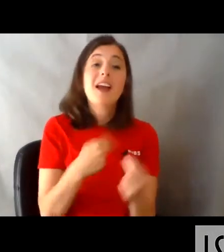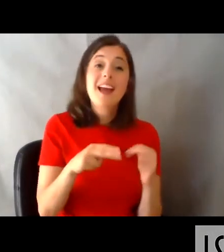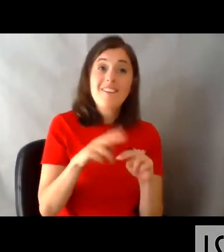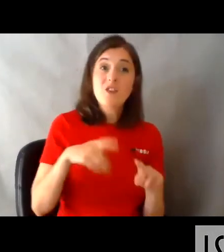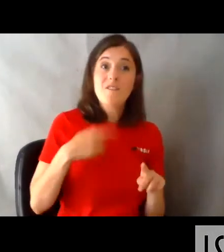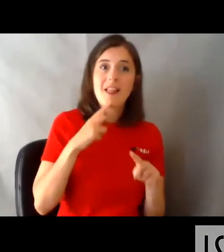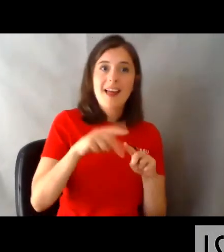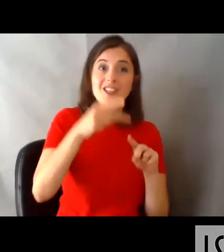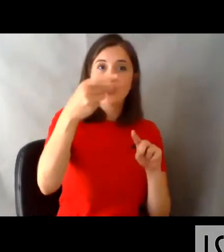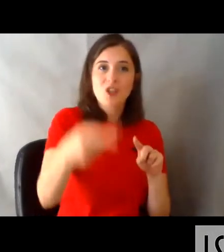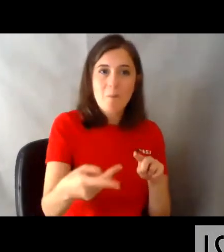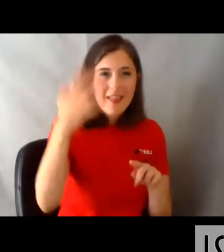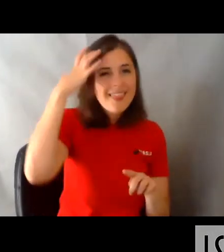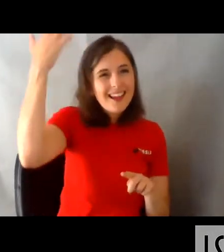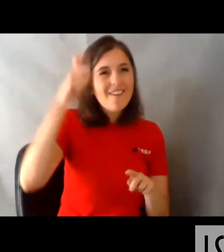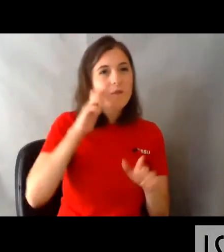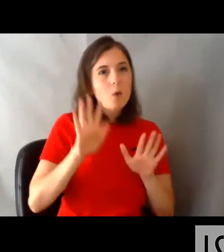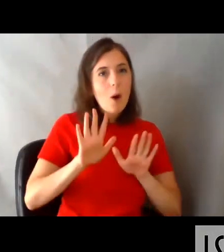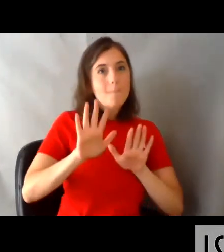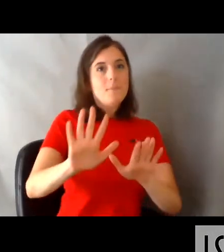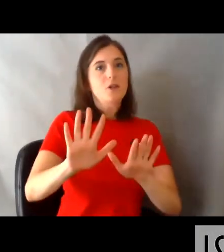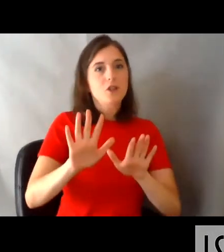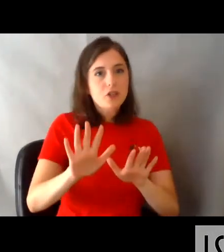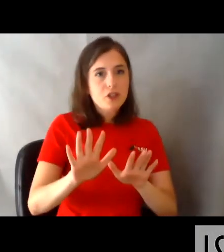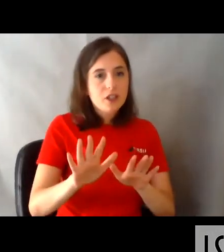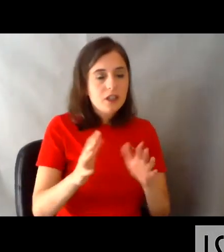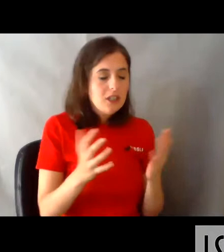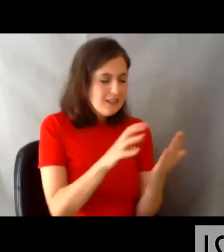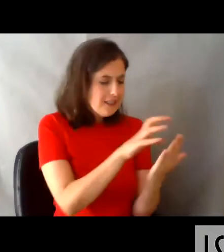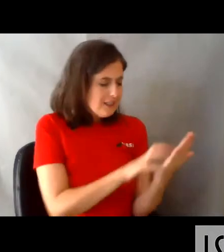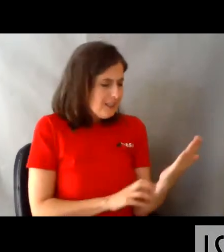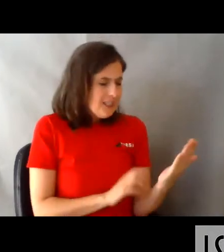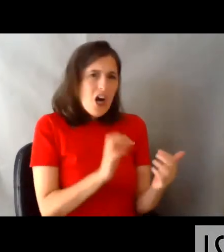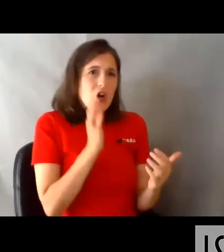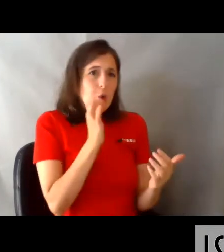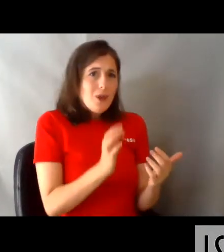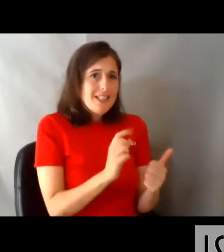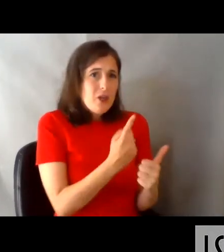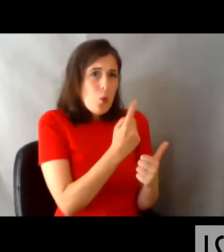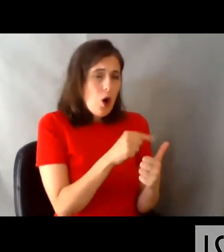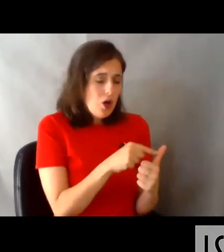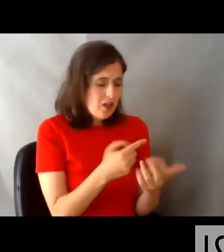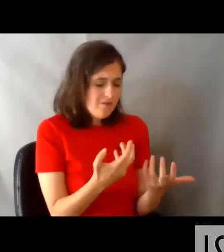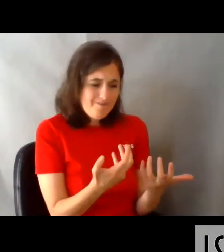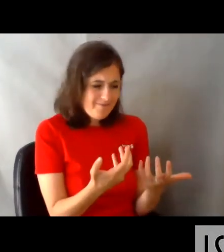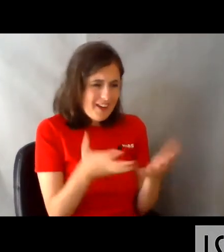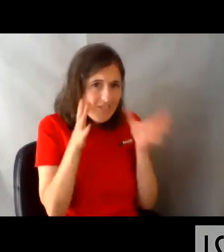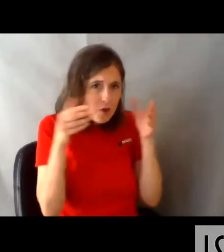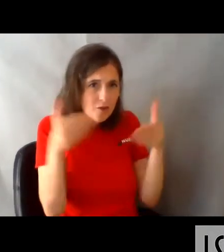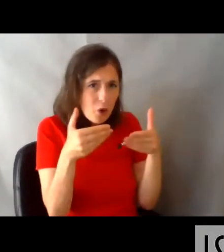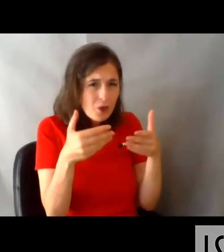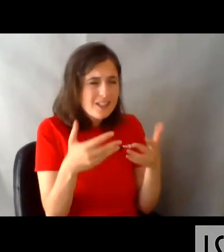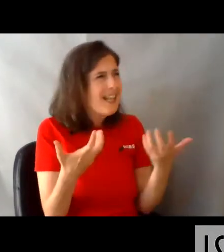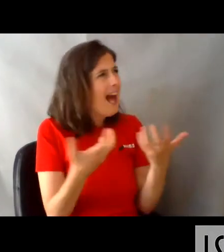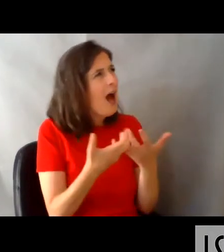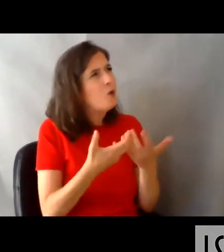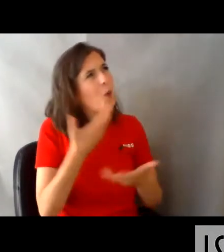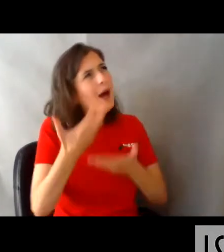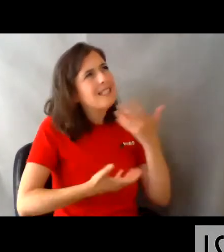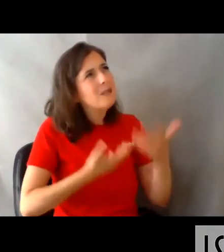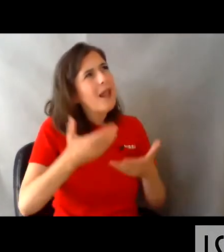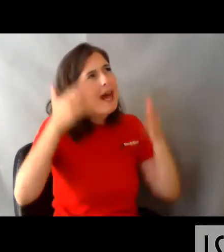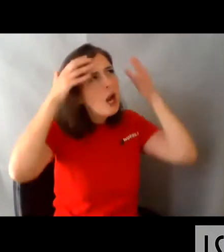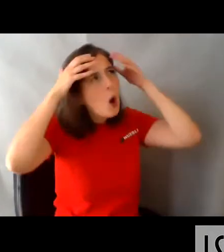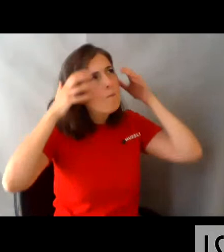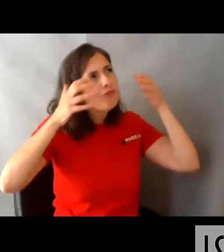push. Come on now, focus. Question 1. How do I describe brain mush? Quickly,